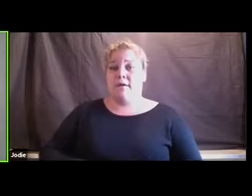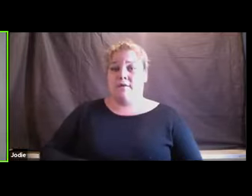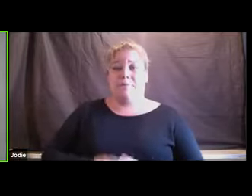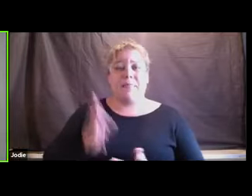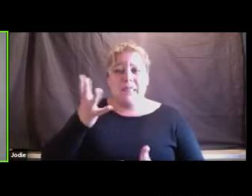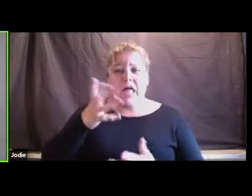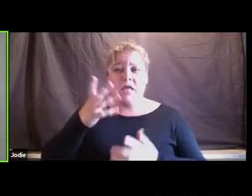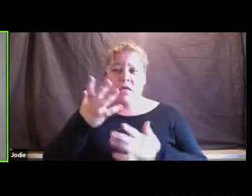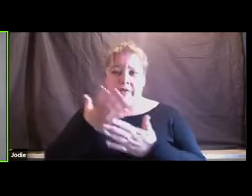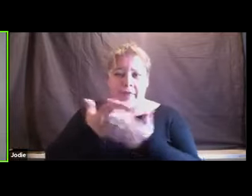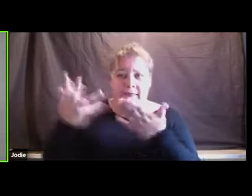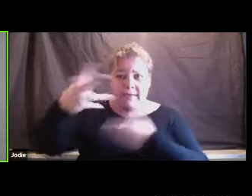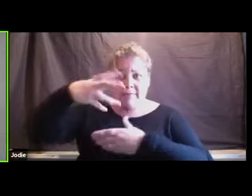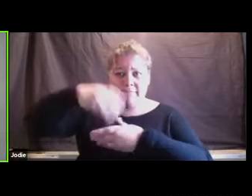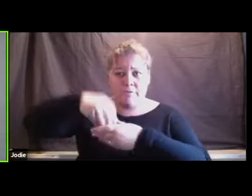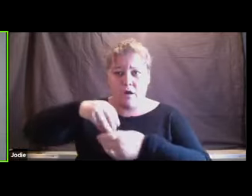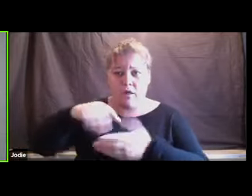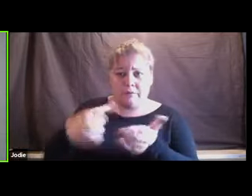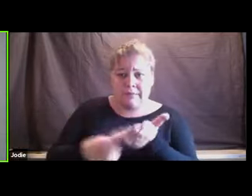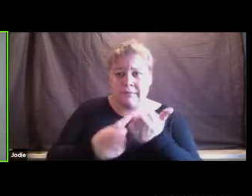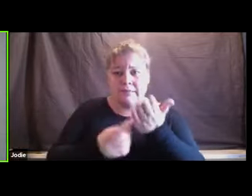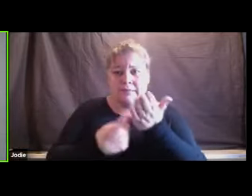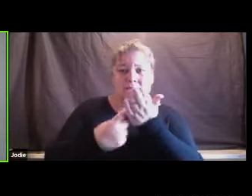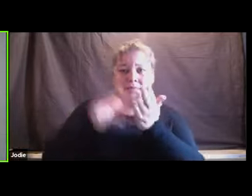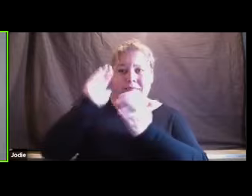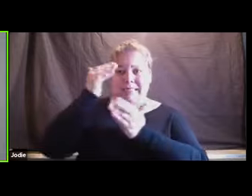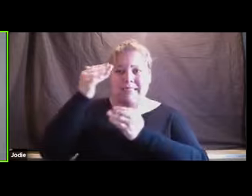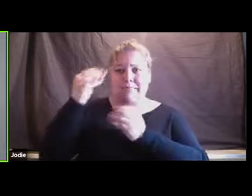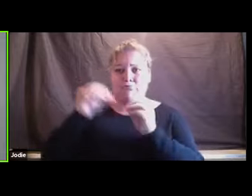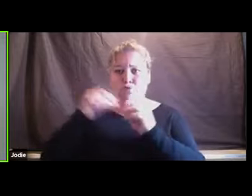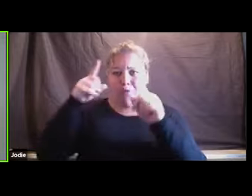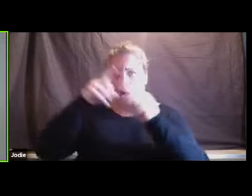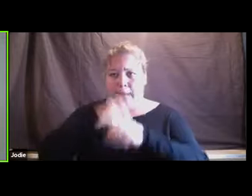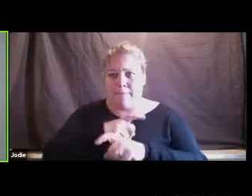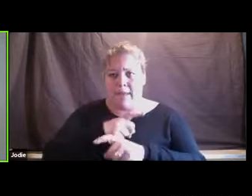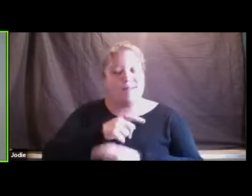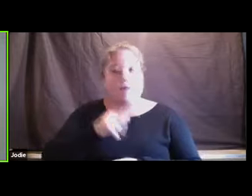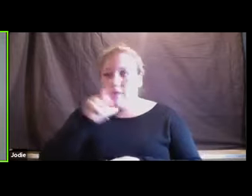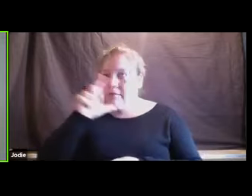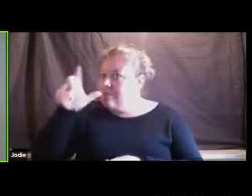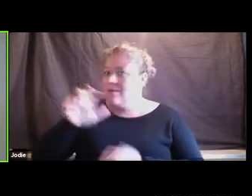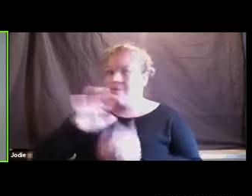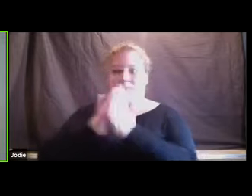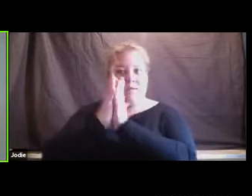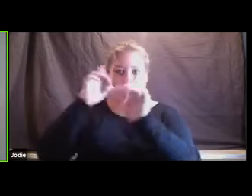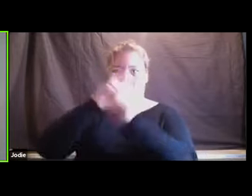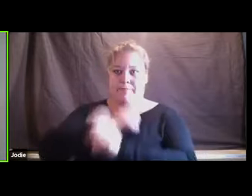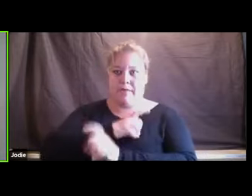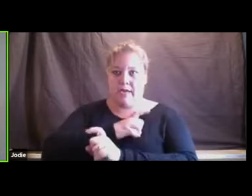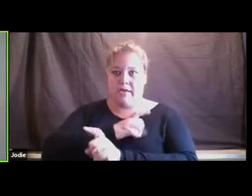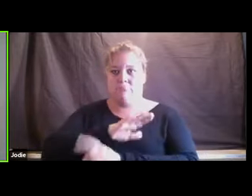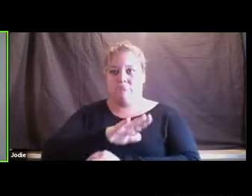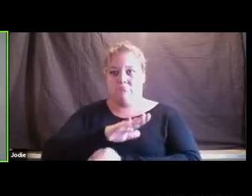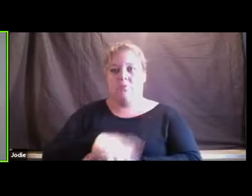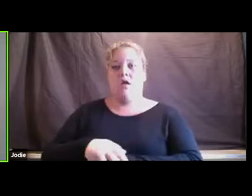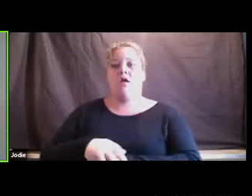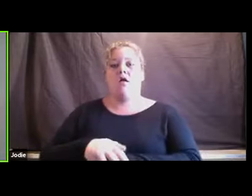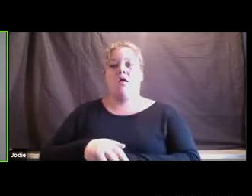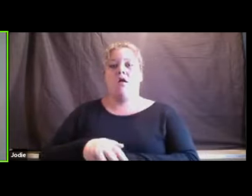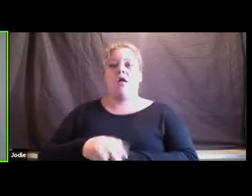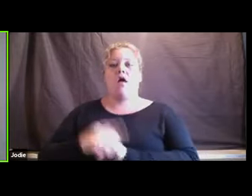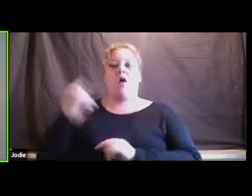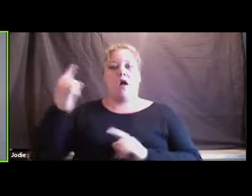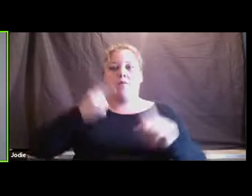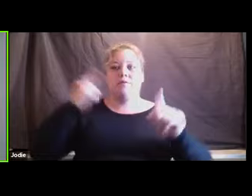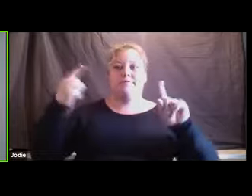pieces to these things, and that can make it seem more complicated than it needs to be. I always like to bring it back to,